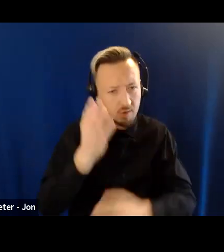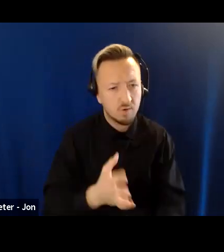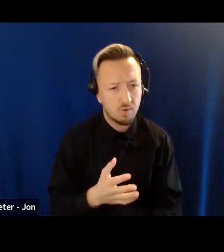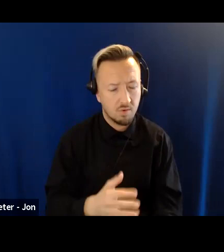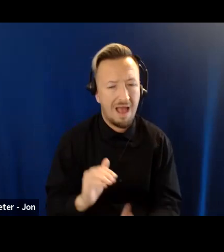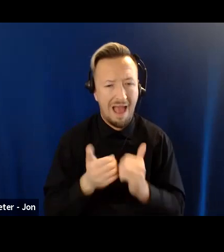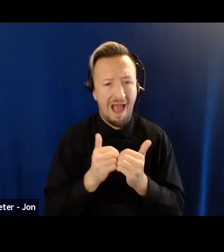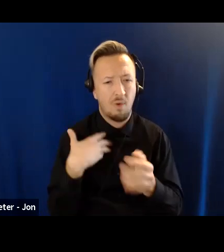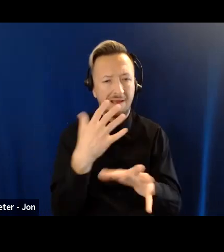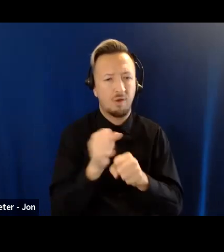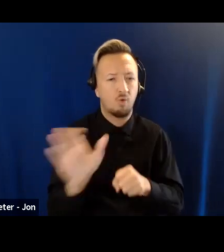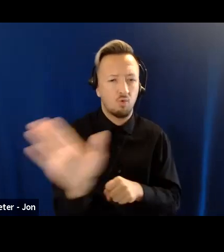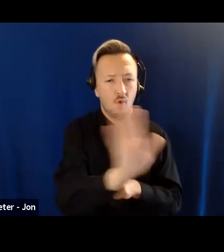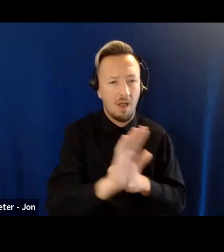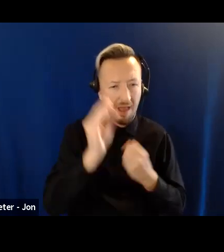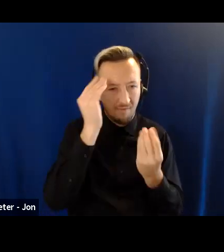whatever way I can.